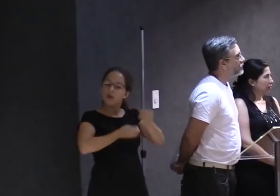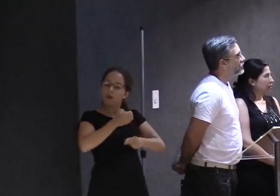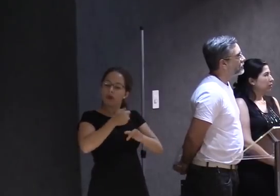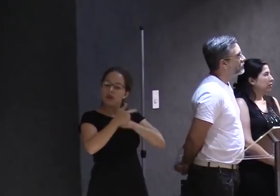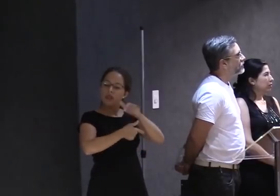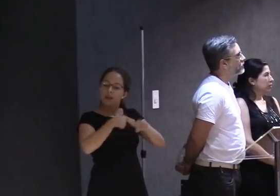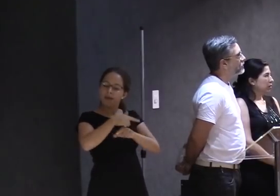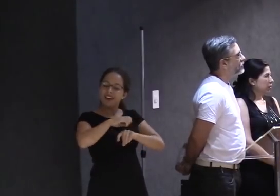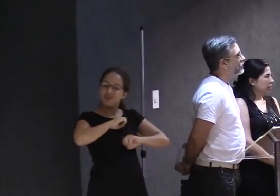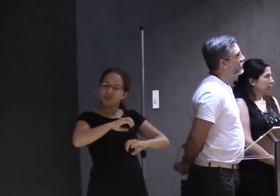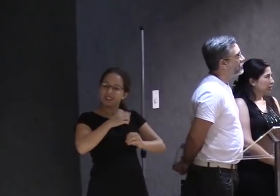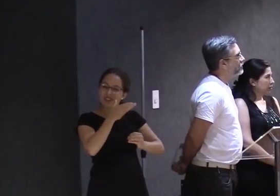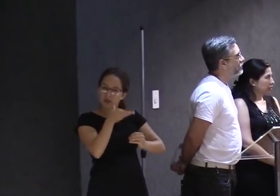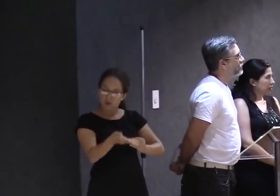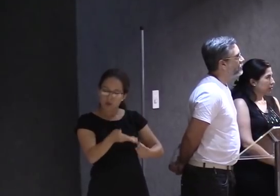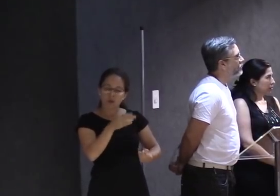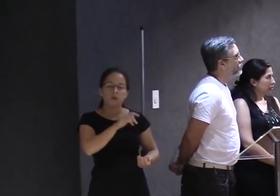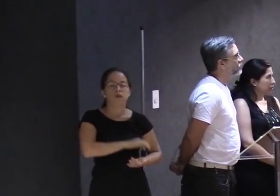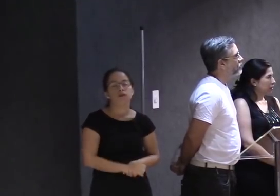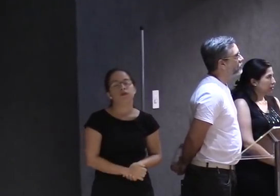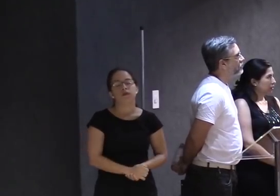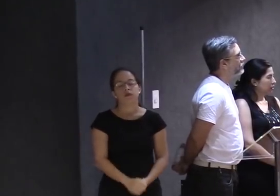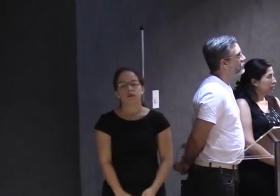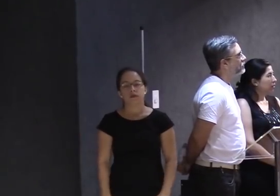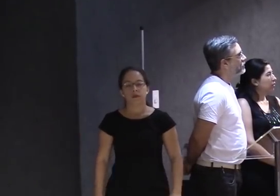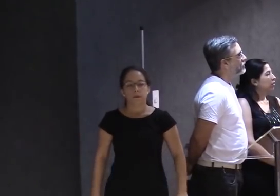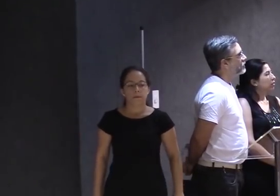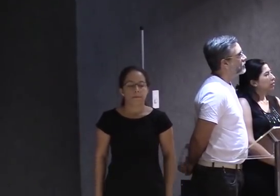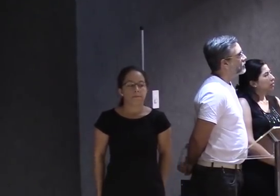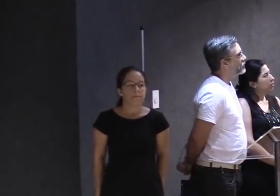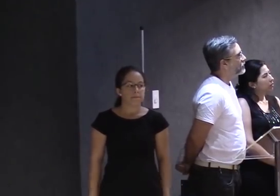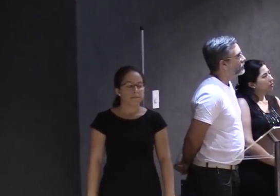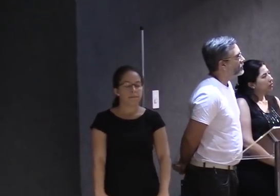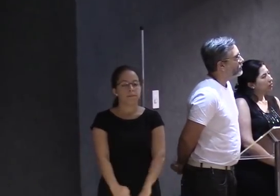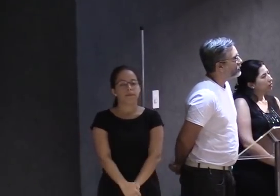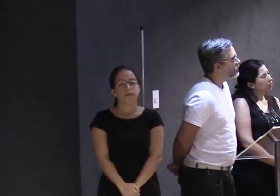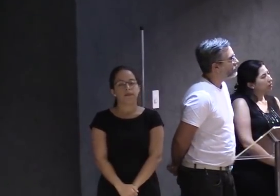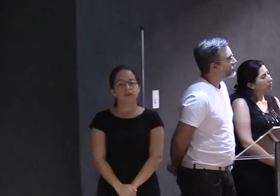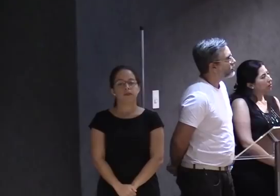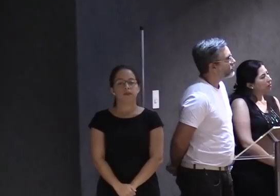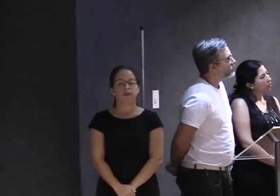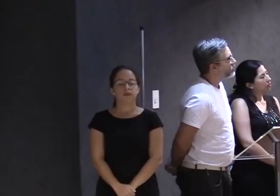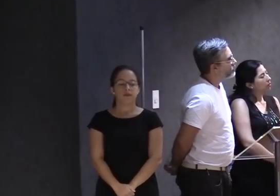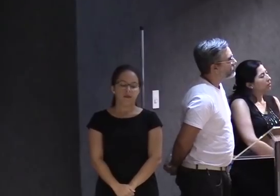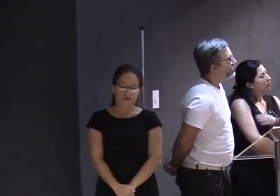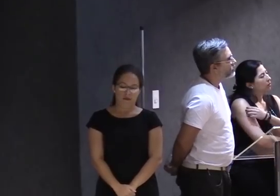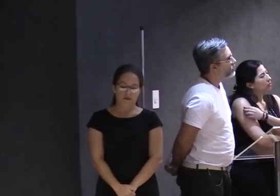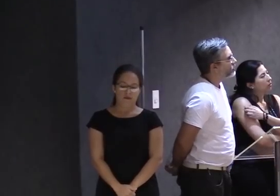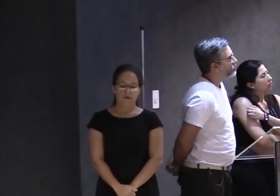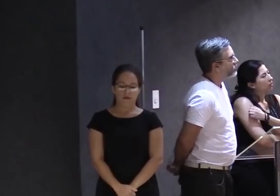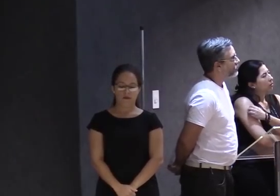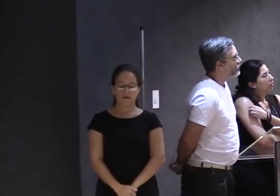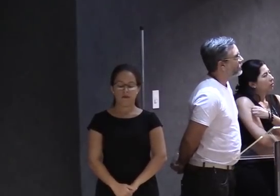sites que ajudam a tornar todas as reflexões visíveis. E a segunda parte do slide, você tem